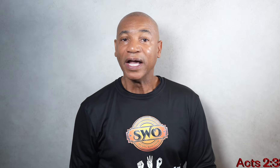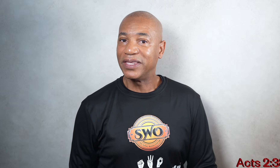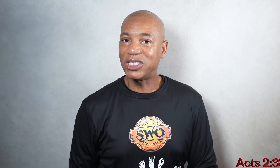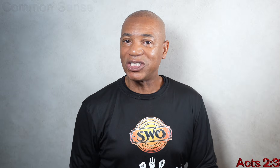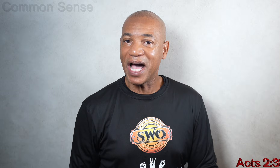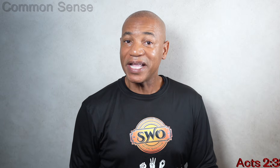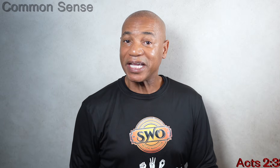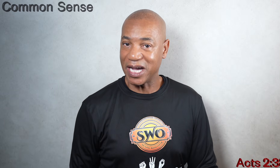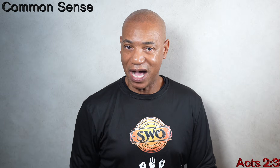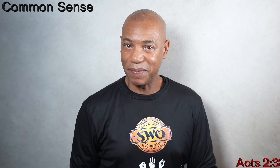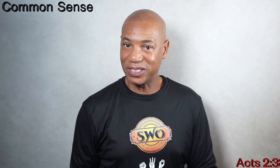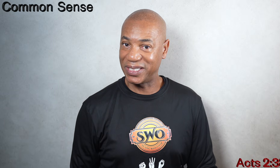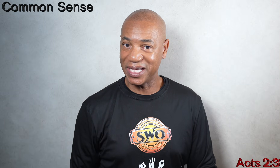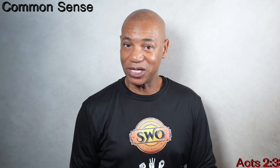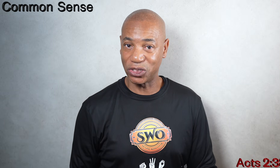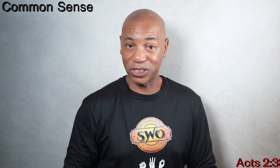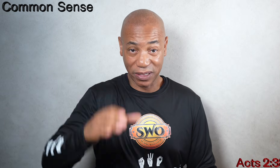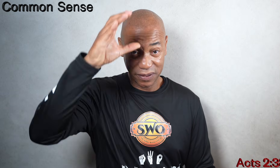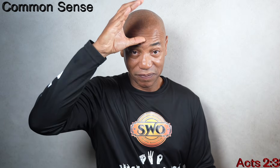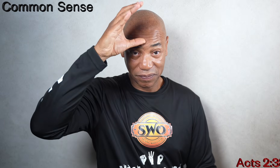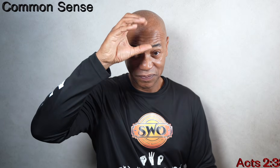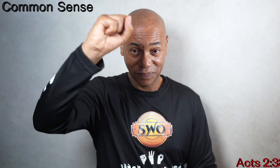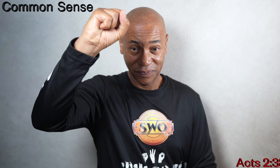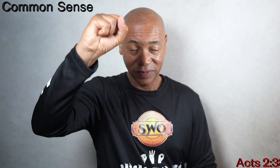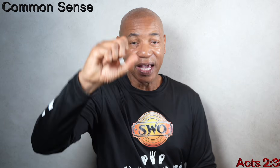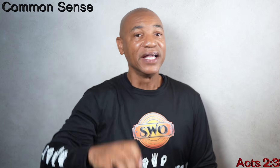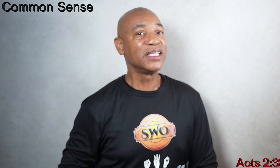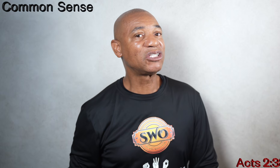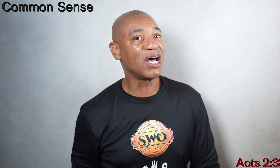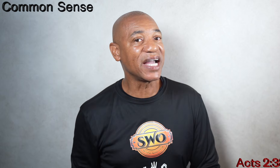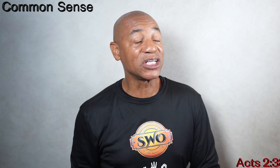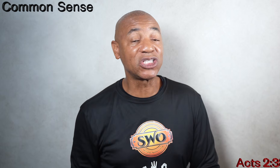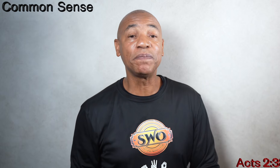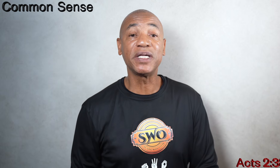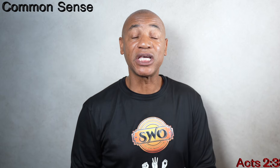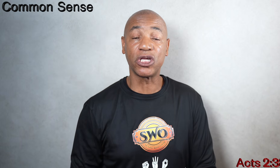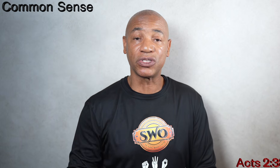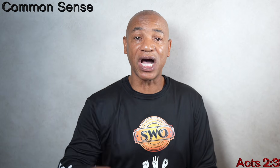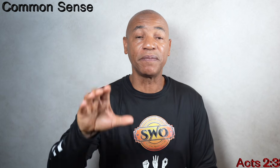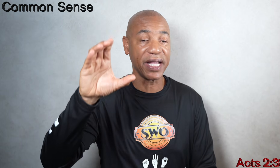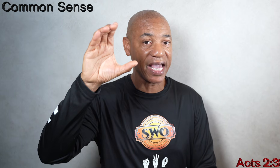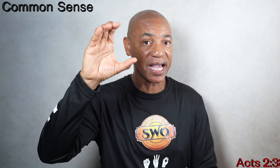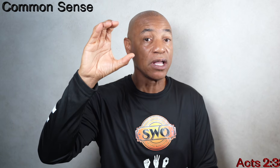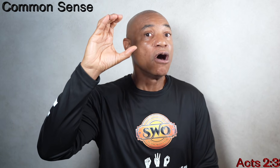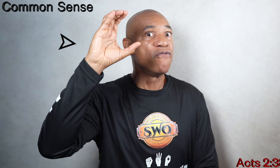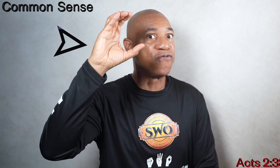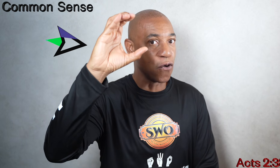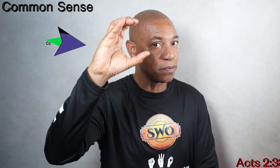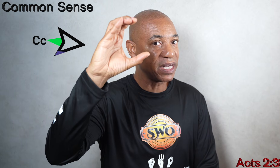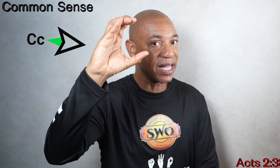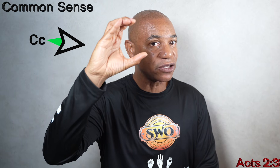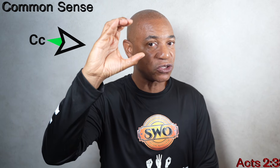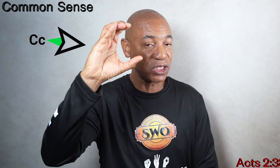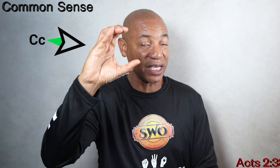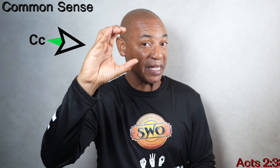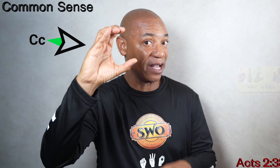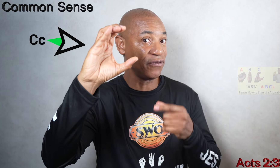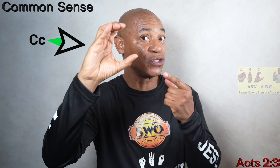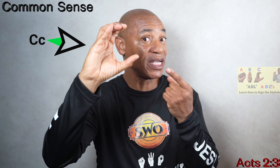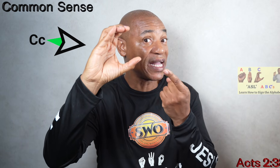The sign common sense. The sign is simply take your dominant hand, form the letter C. Now, if you did not